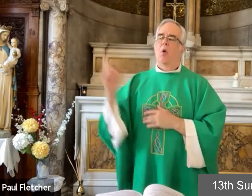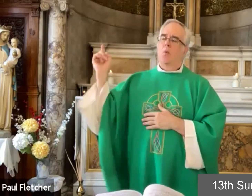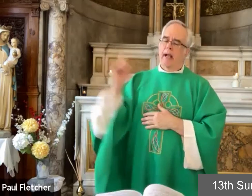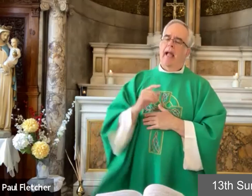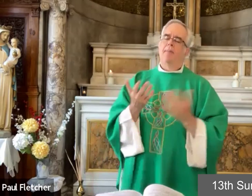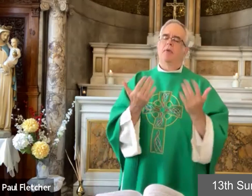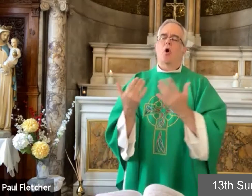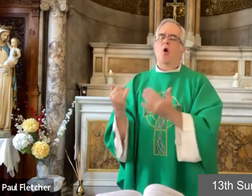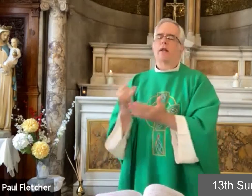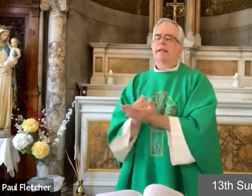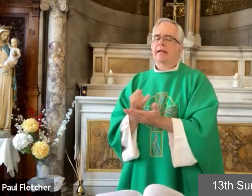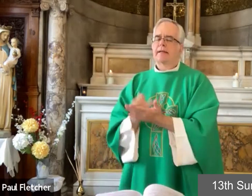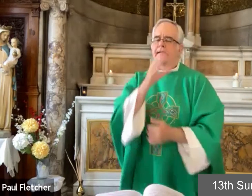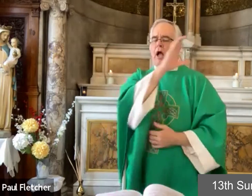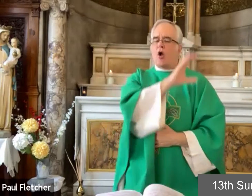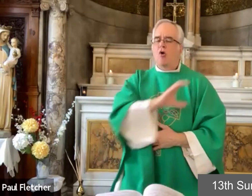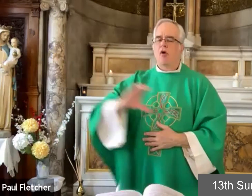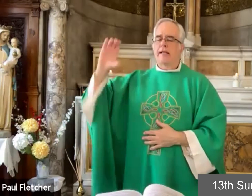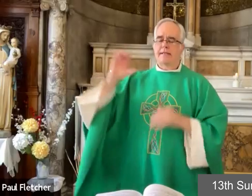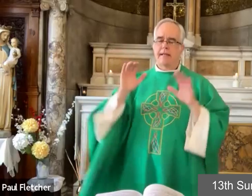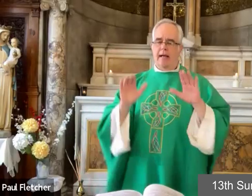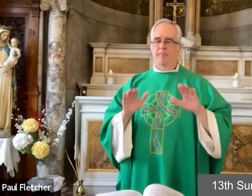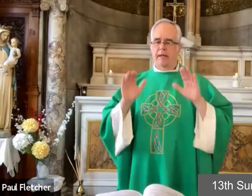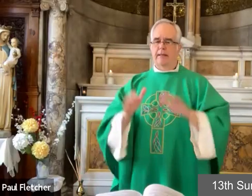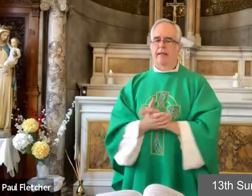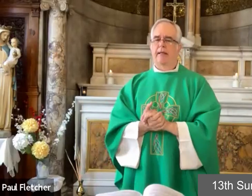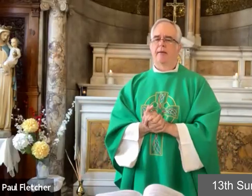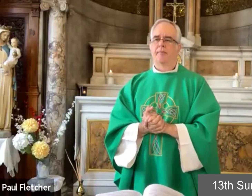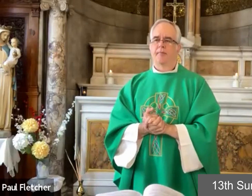We came to call singers. Christ, have mercy.